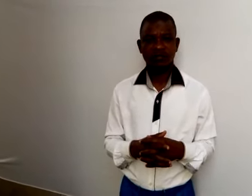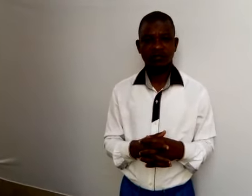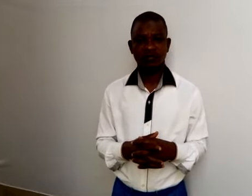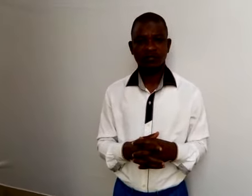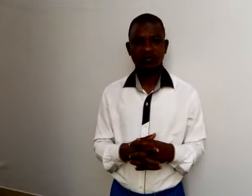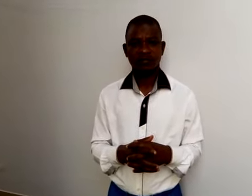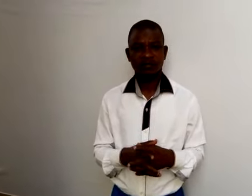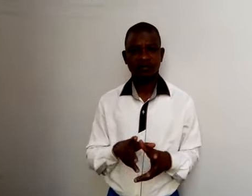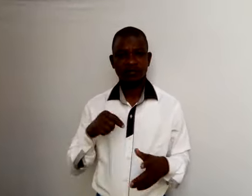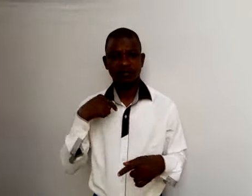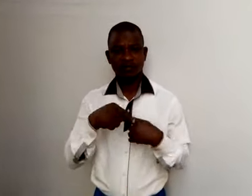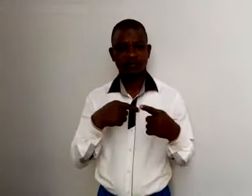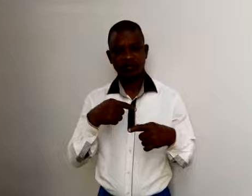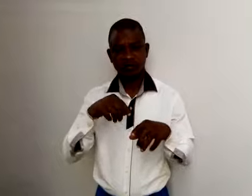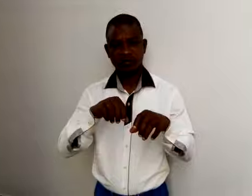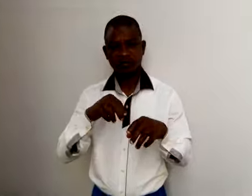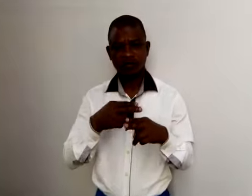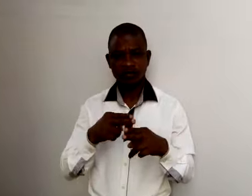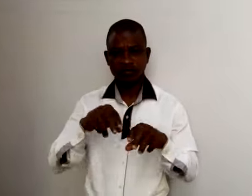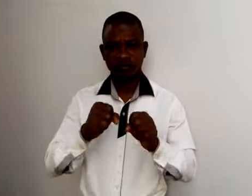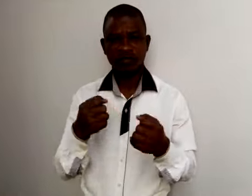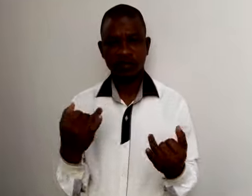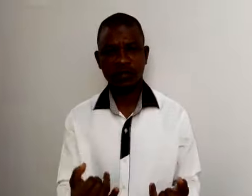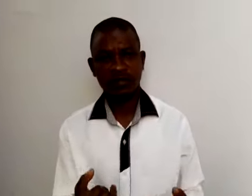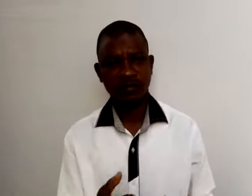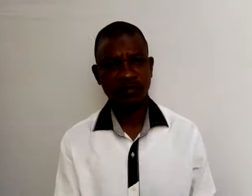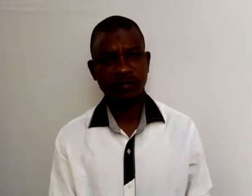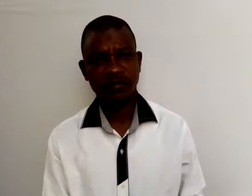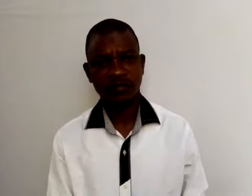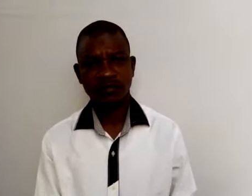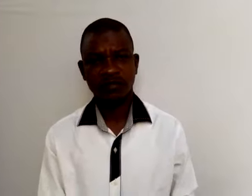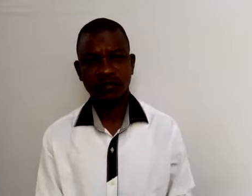We are going for a short break now. Welcome back